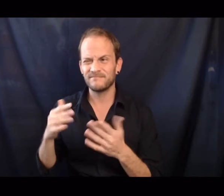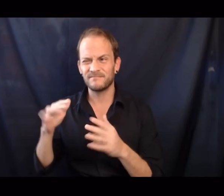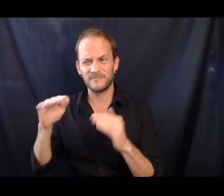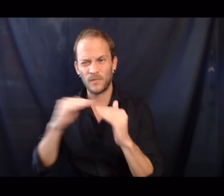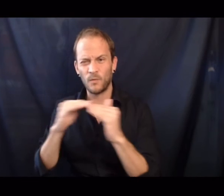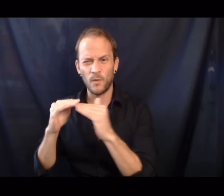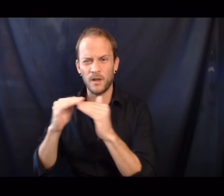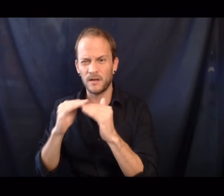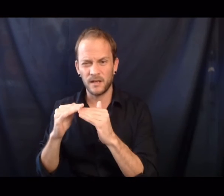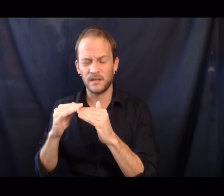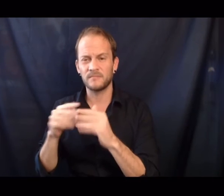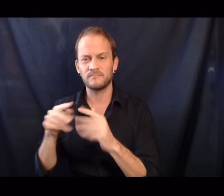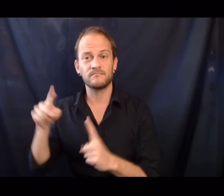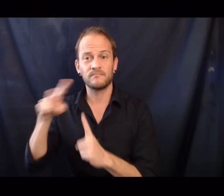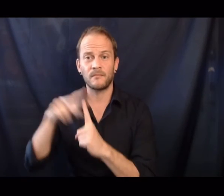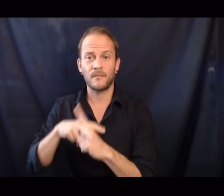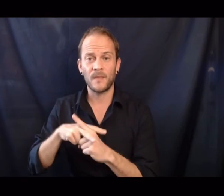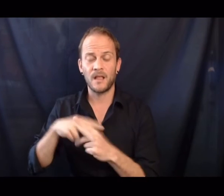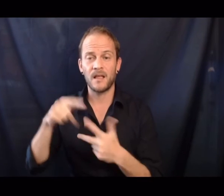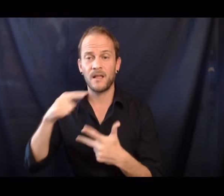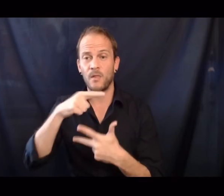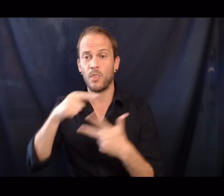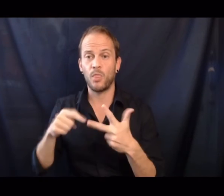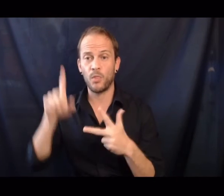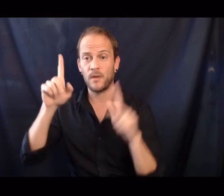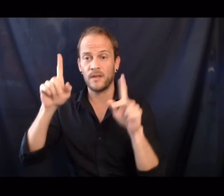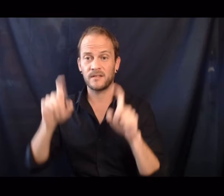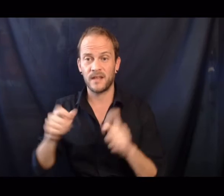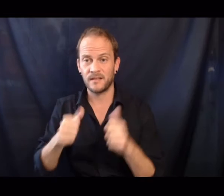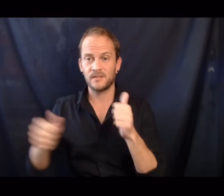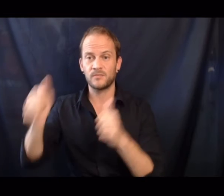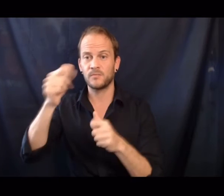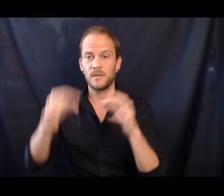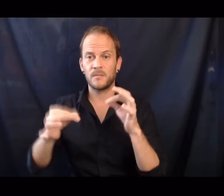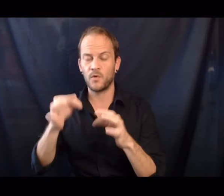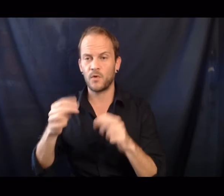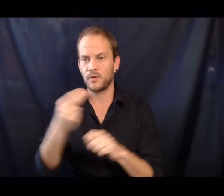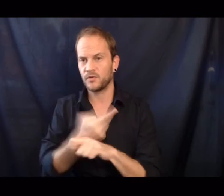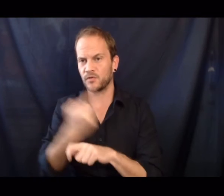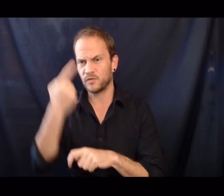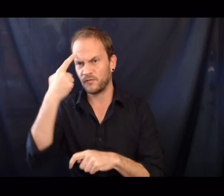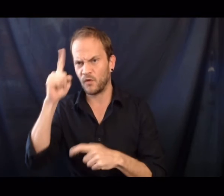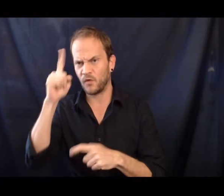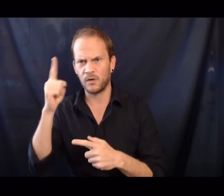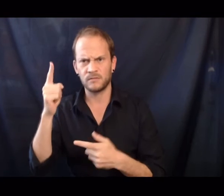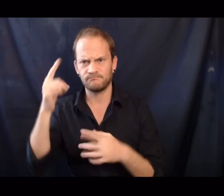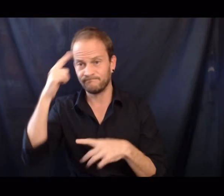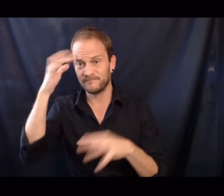to evaluate whether actions, policies, or laws of the government